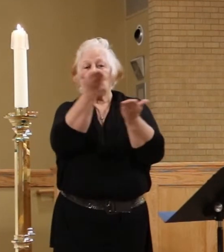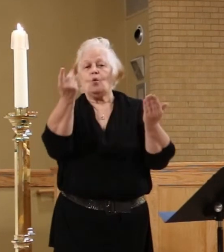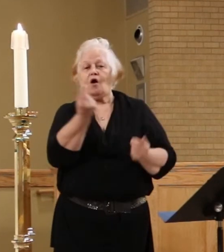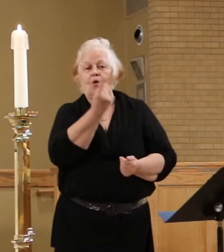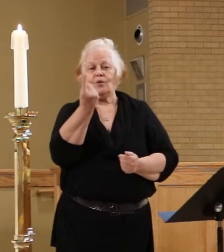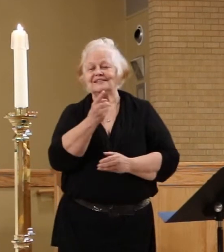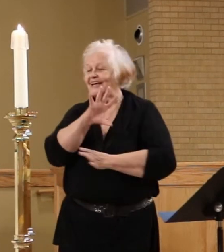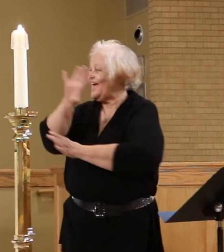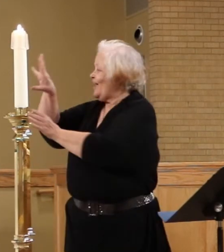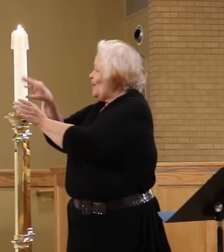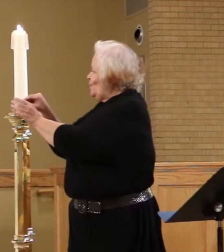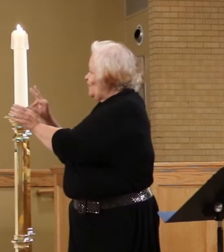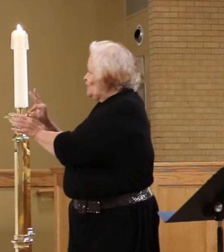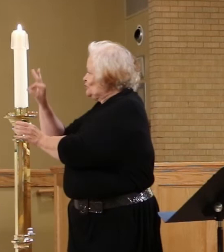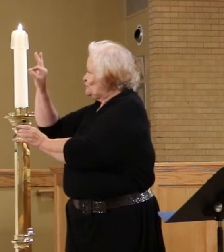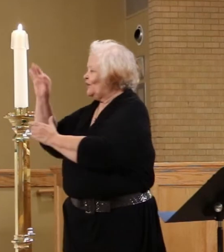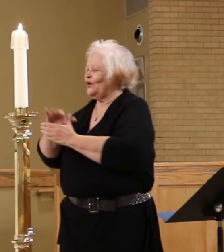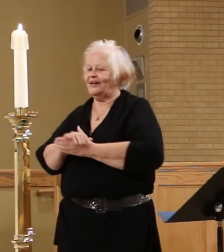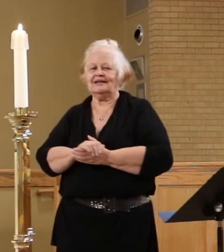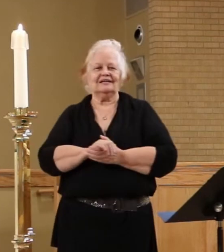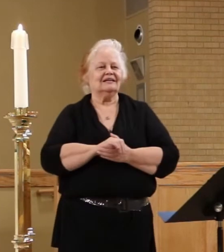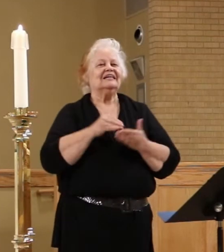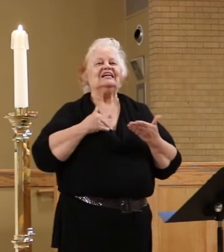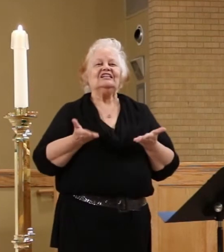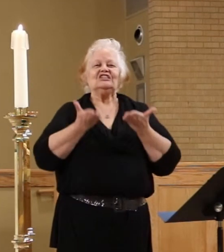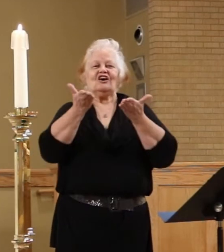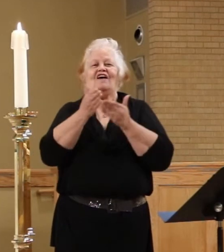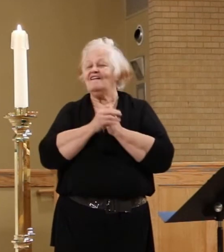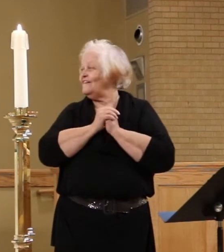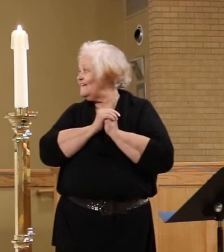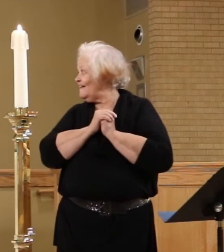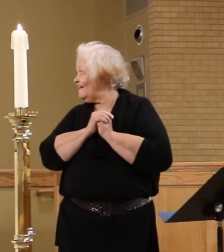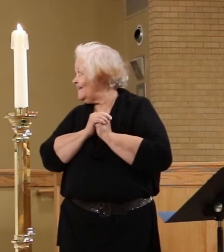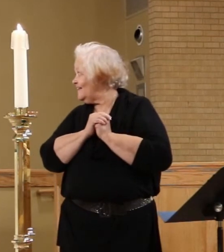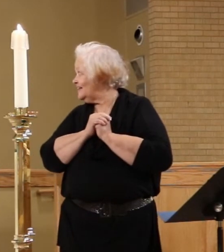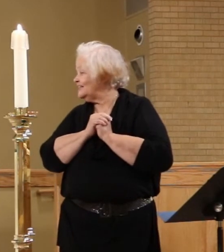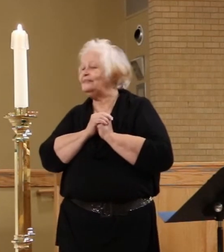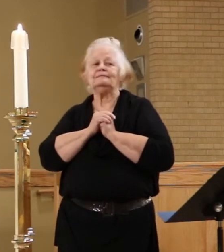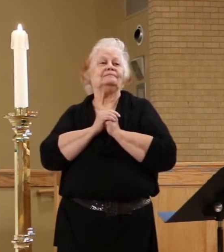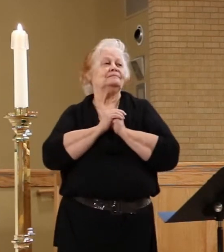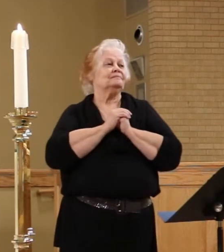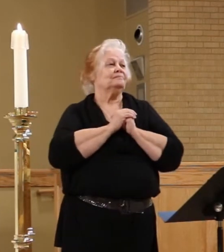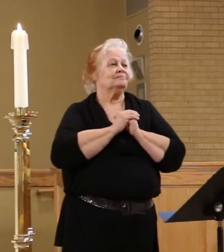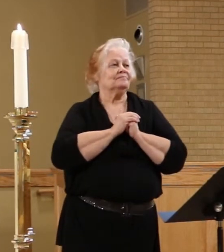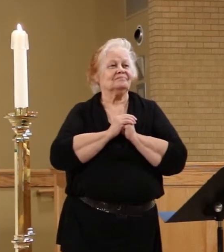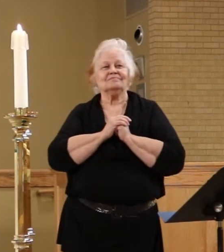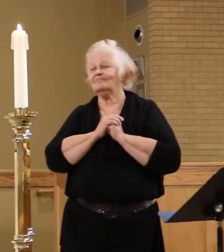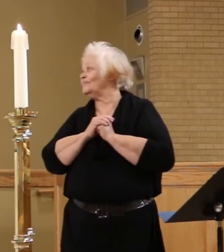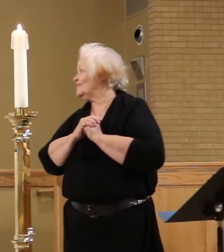always. And with your spirit. Let us offer each other the sign of peace.